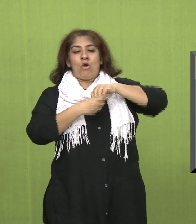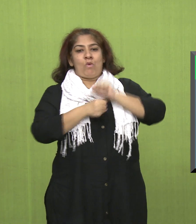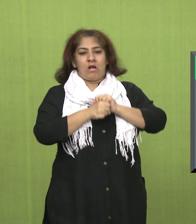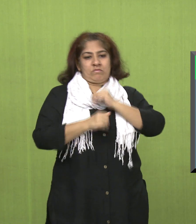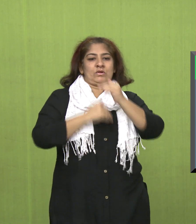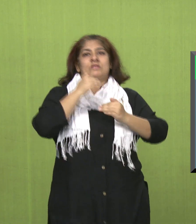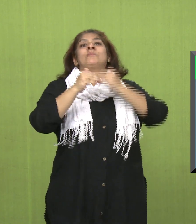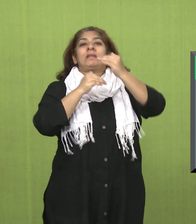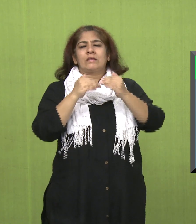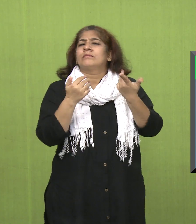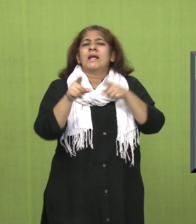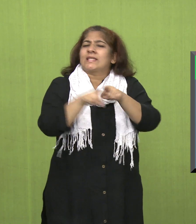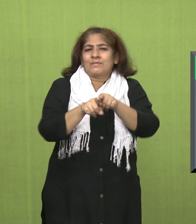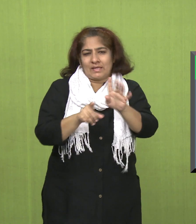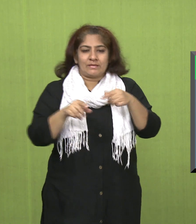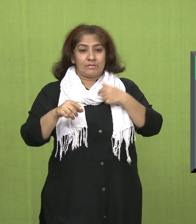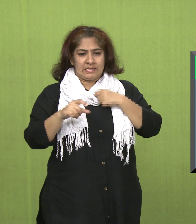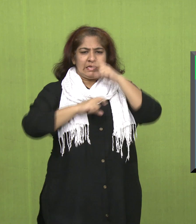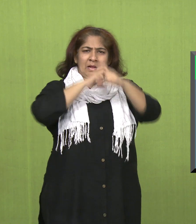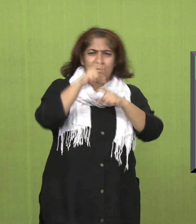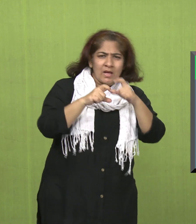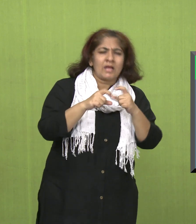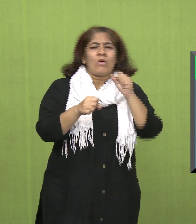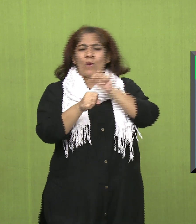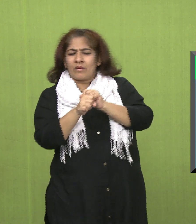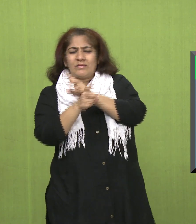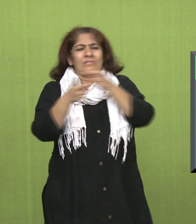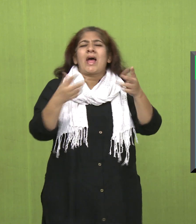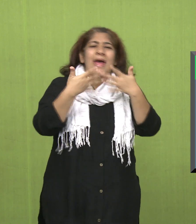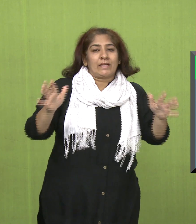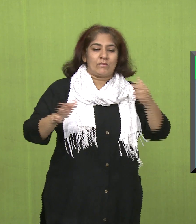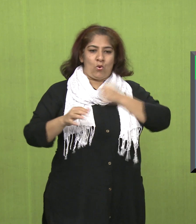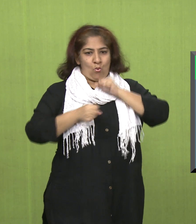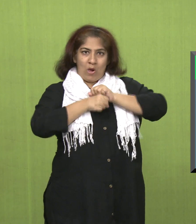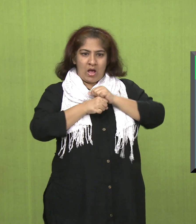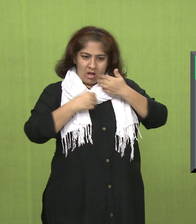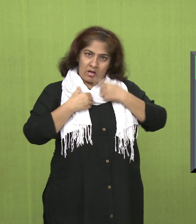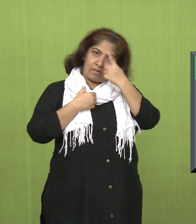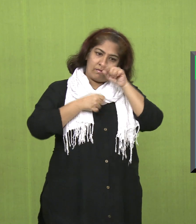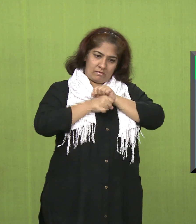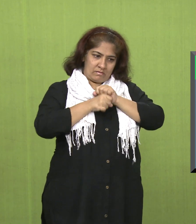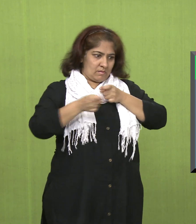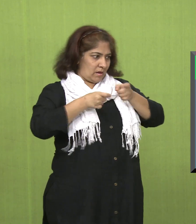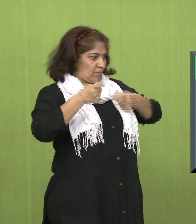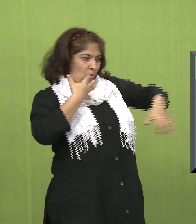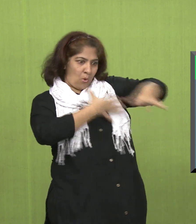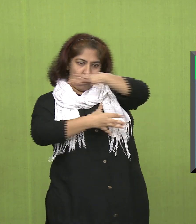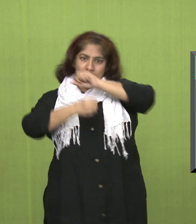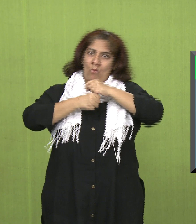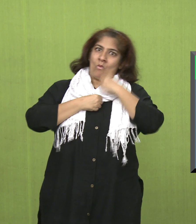This is also one of the important points of staffing. For example, I am working